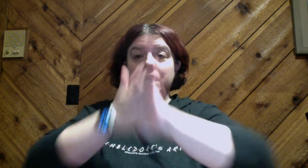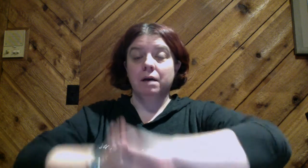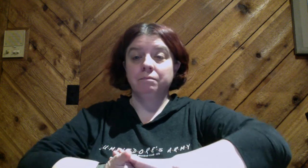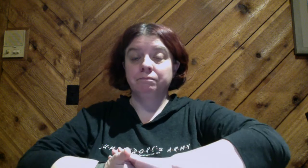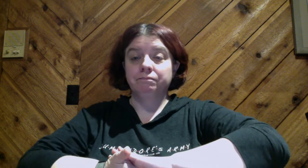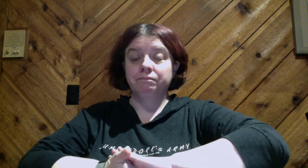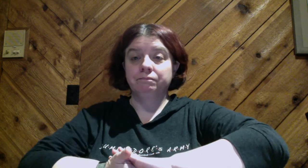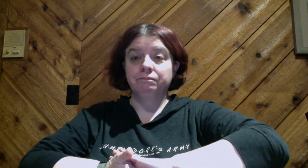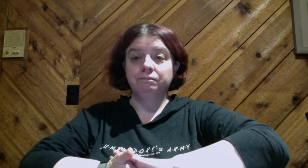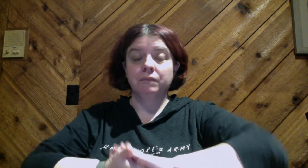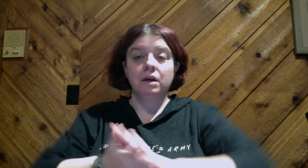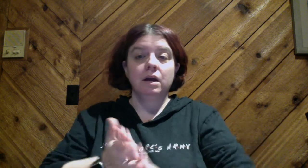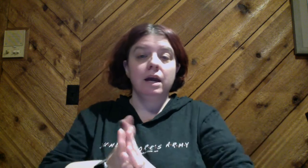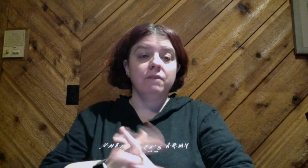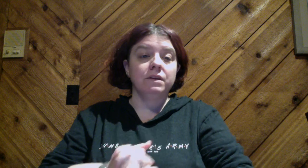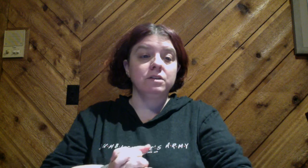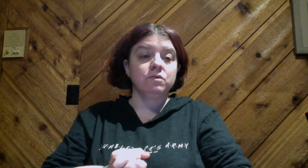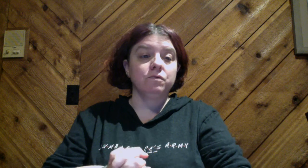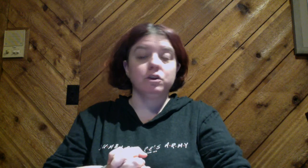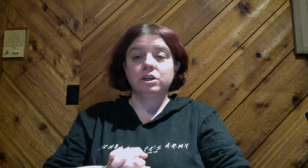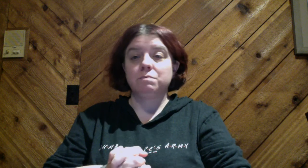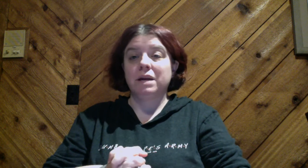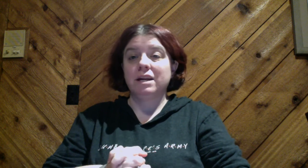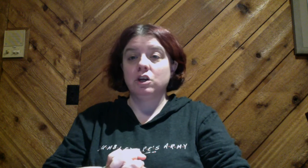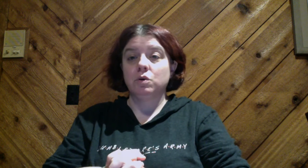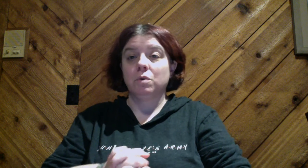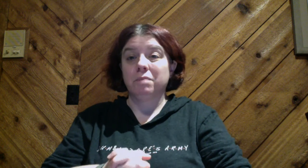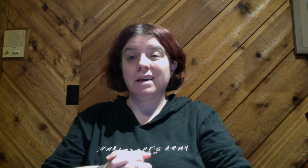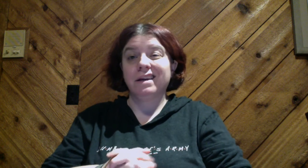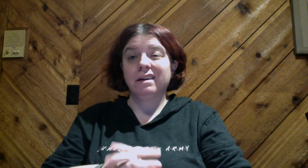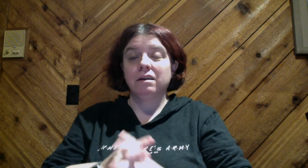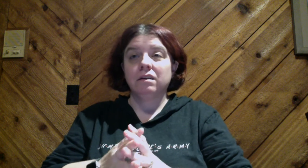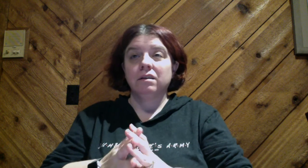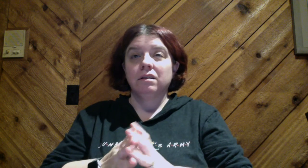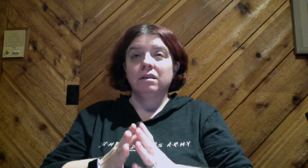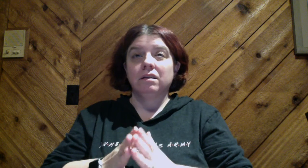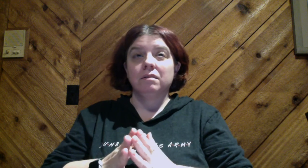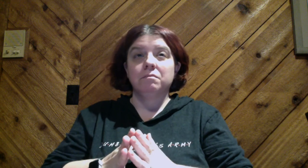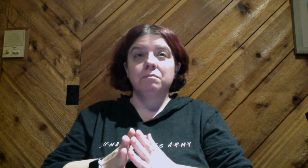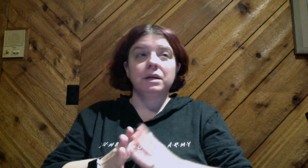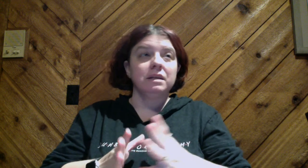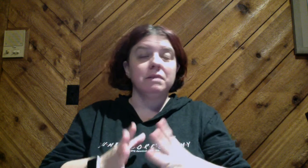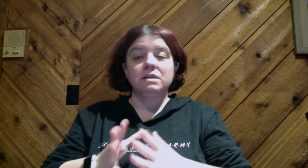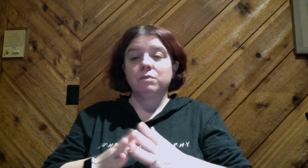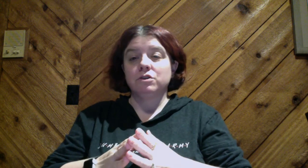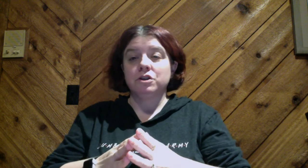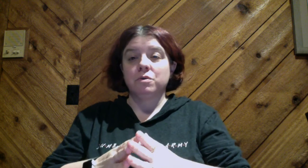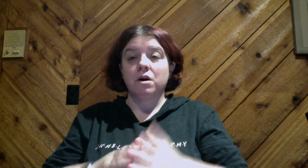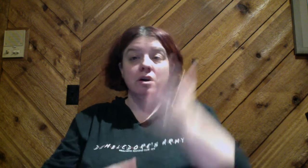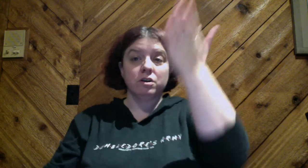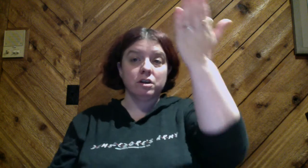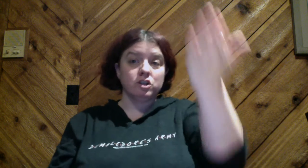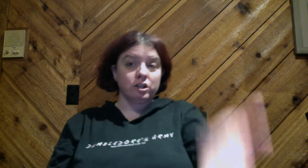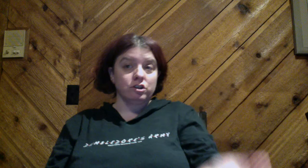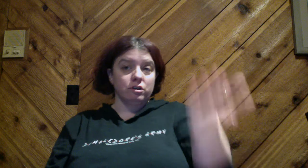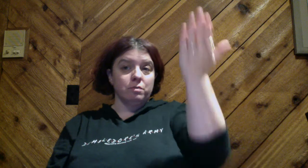Become. If it's for just being you or being the amazing person you are, you're going to gesture to the